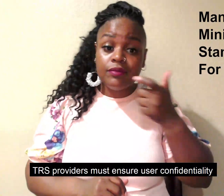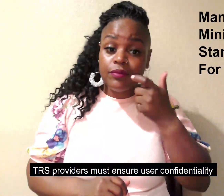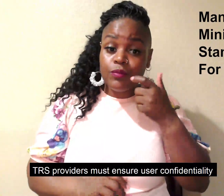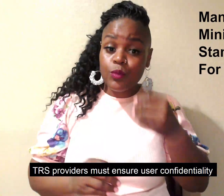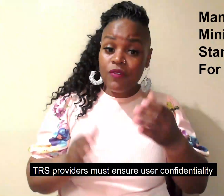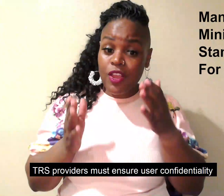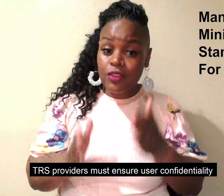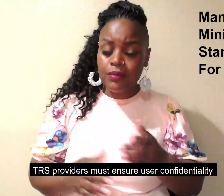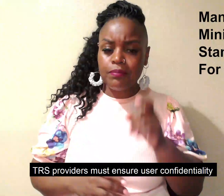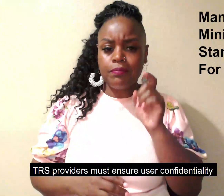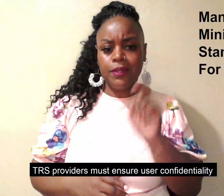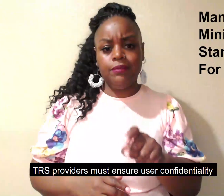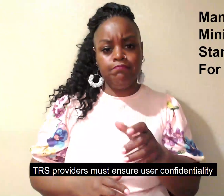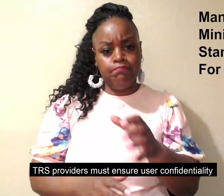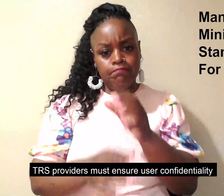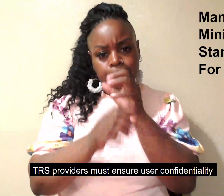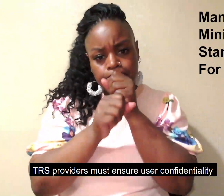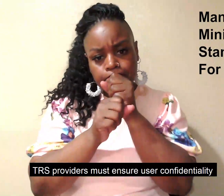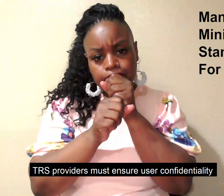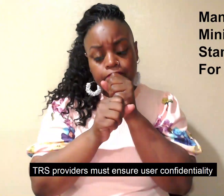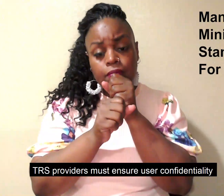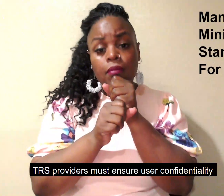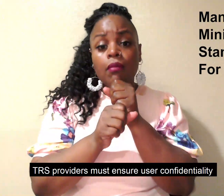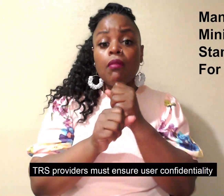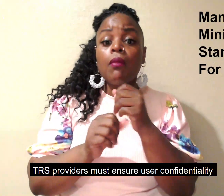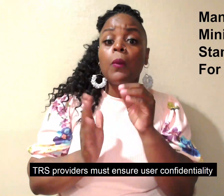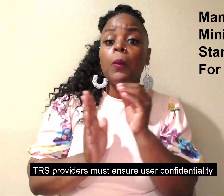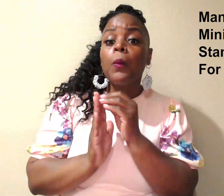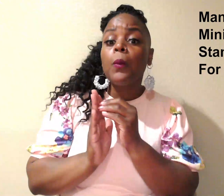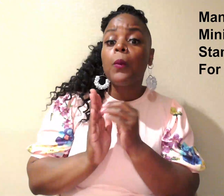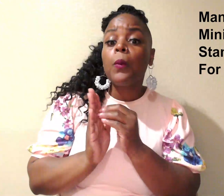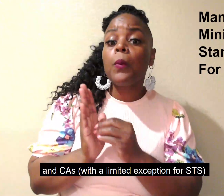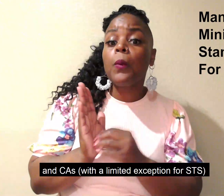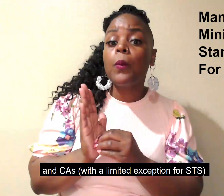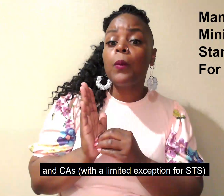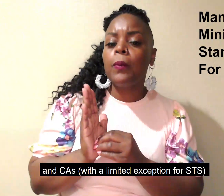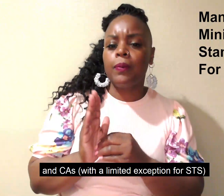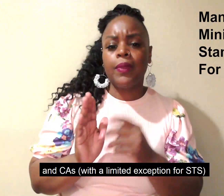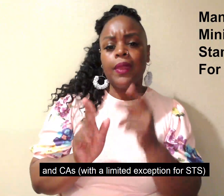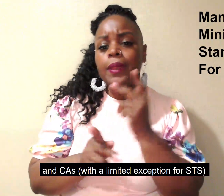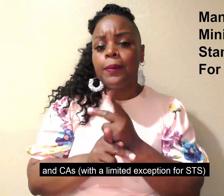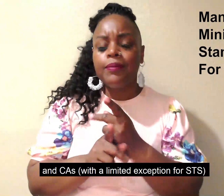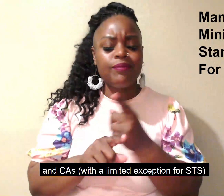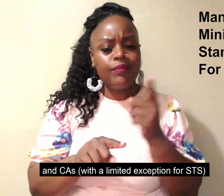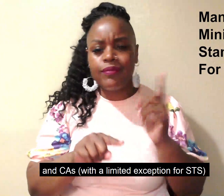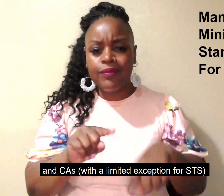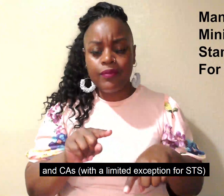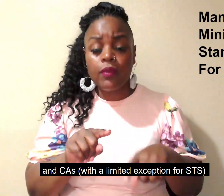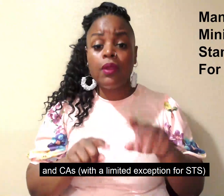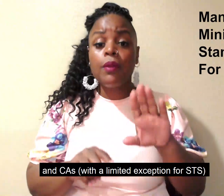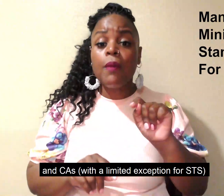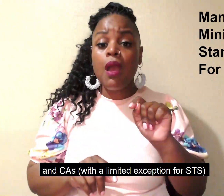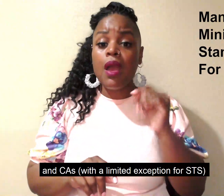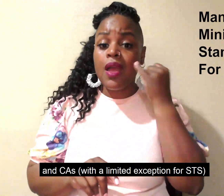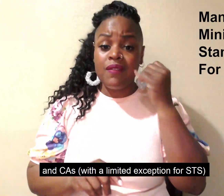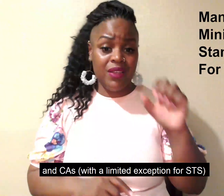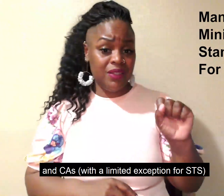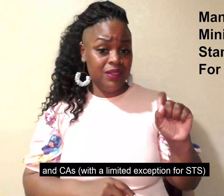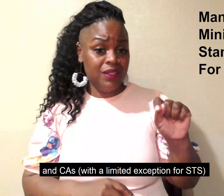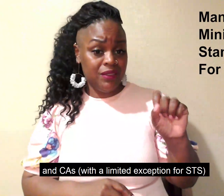TRS providers must ensure user confidentiality, and CAs, with a limited exception for